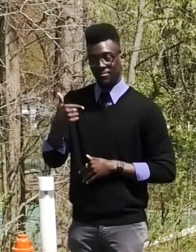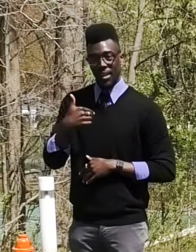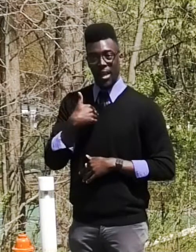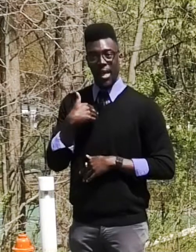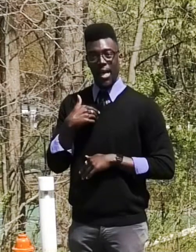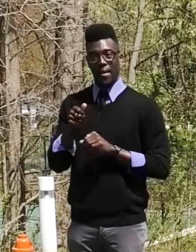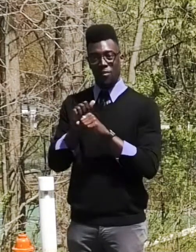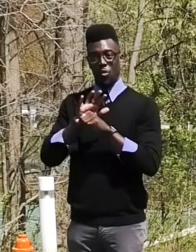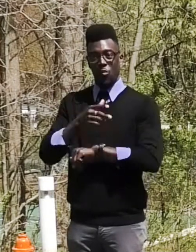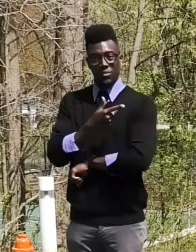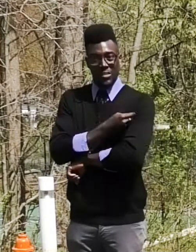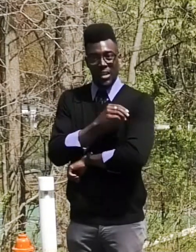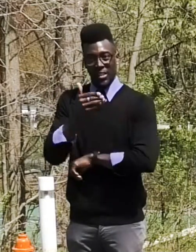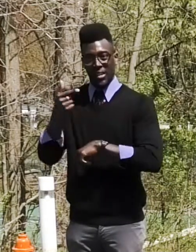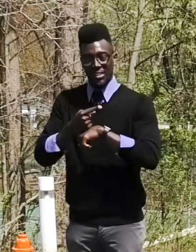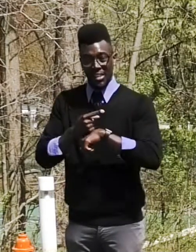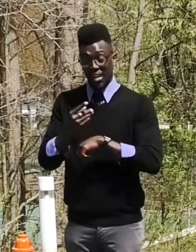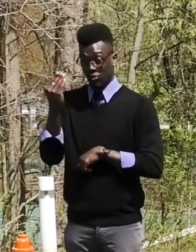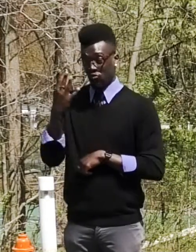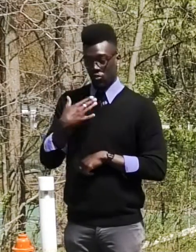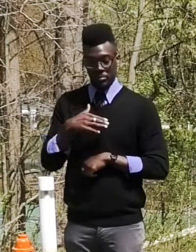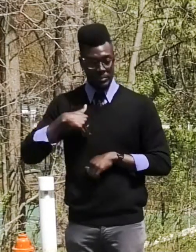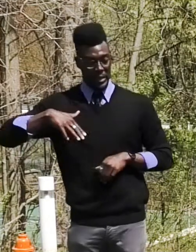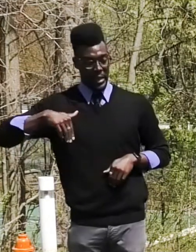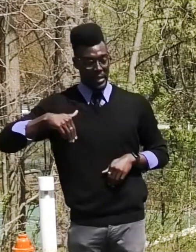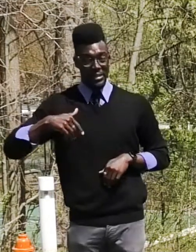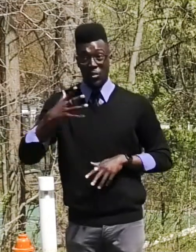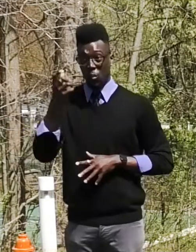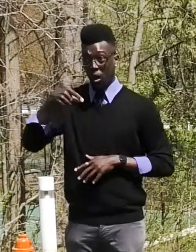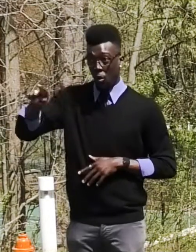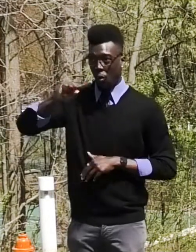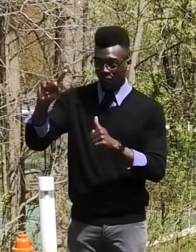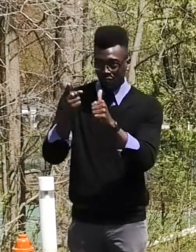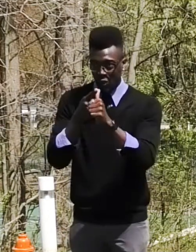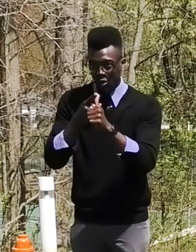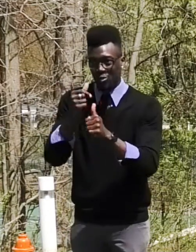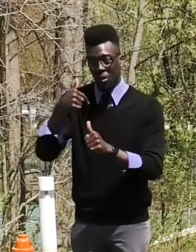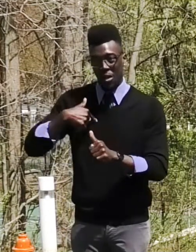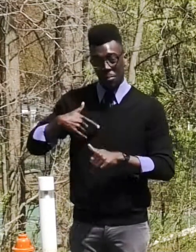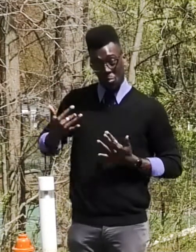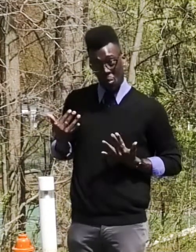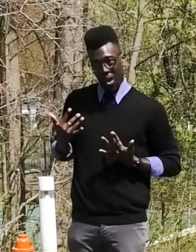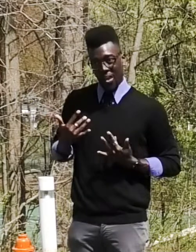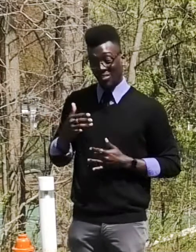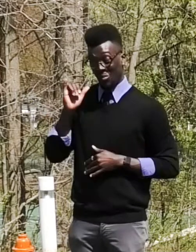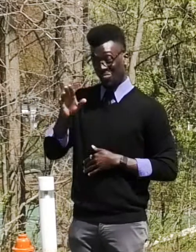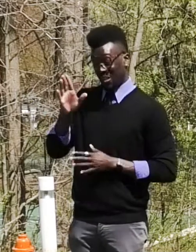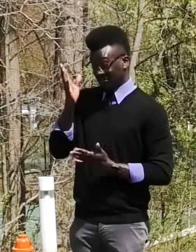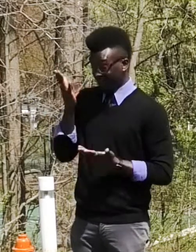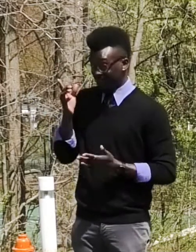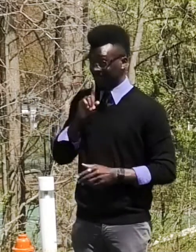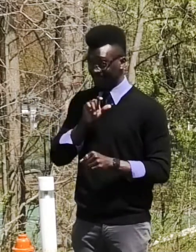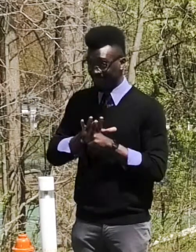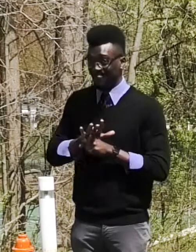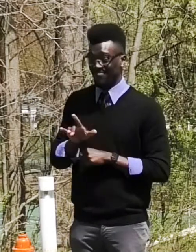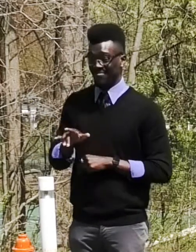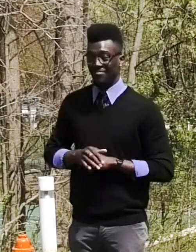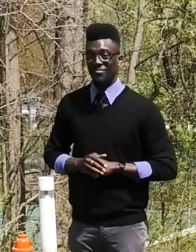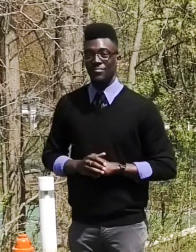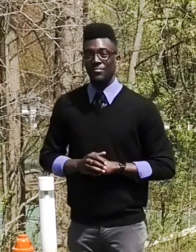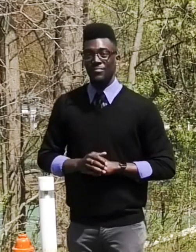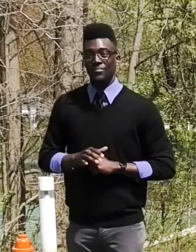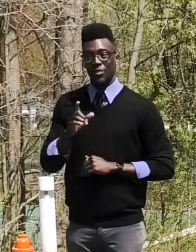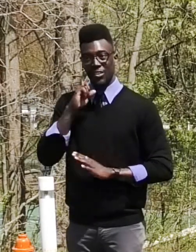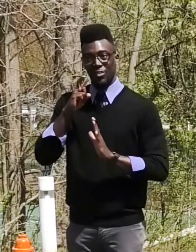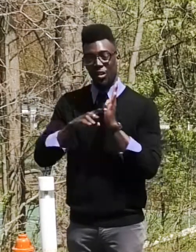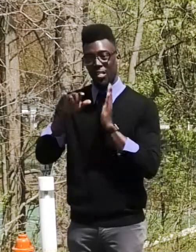next day, but he told me he didn't get his COVID shot because he wanted y'all to get yours first. Now, that's some dedication to him. So I want to acknowledge that. That